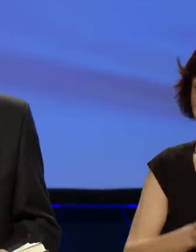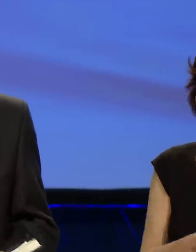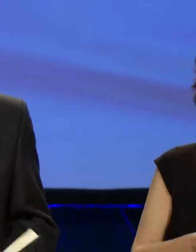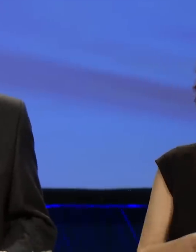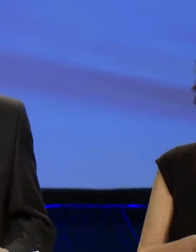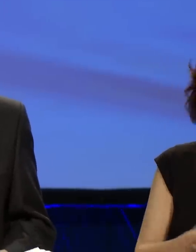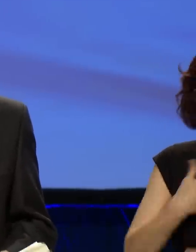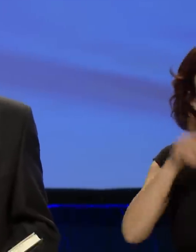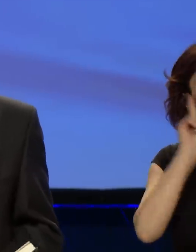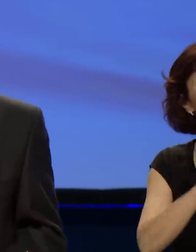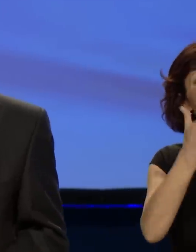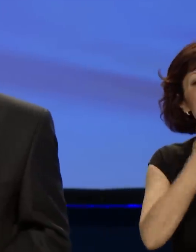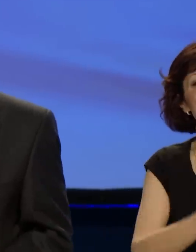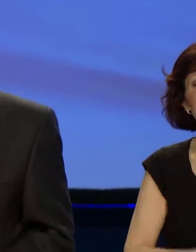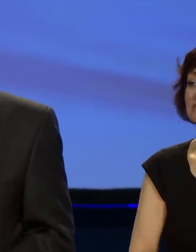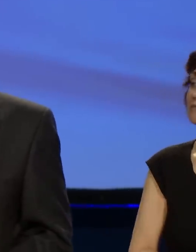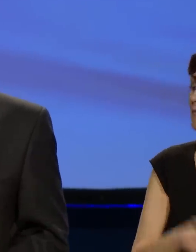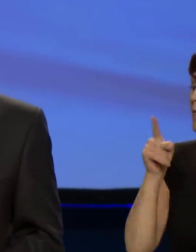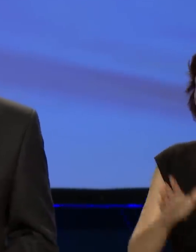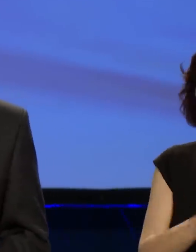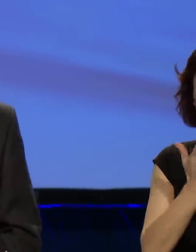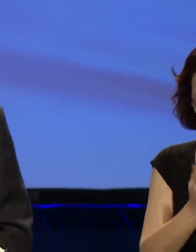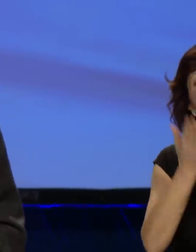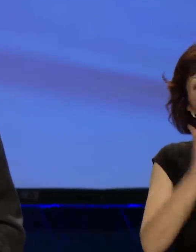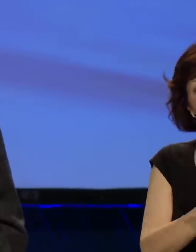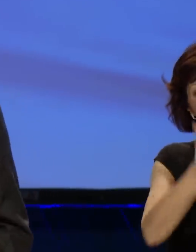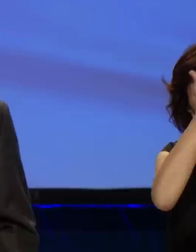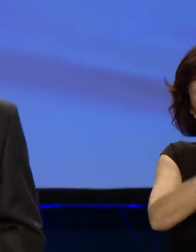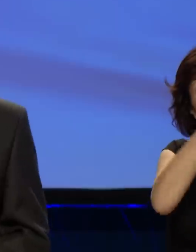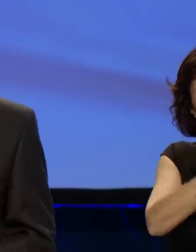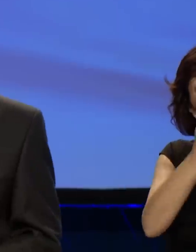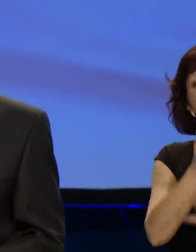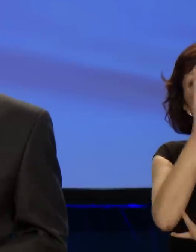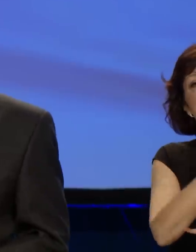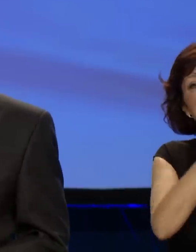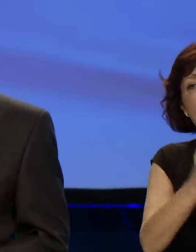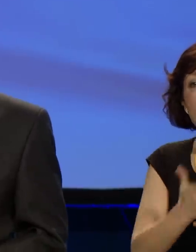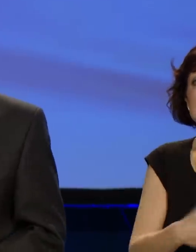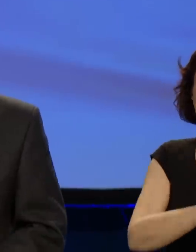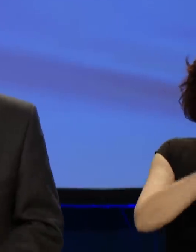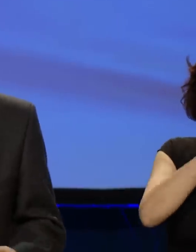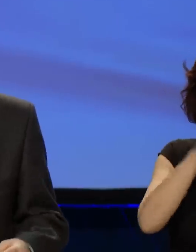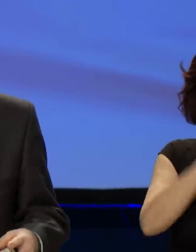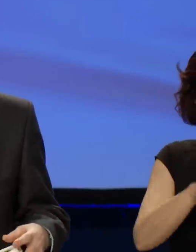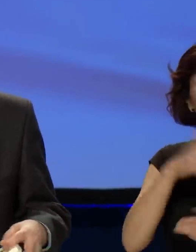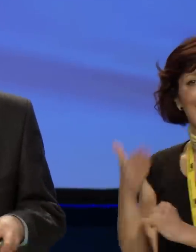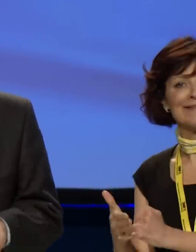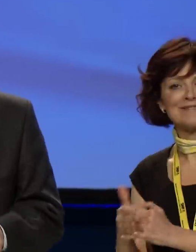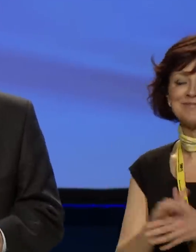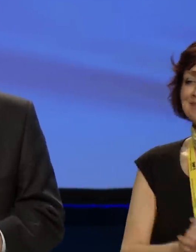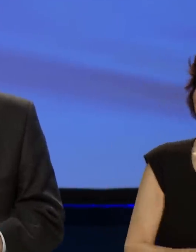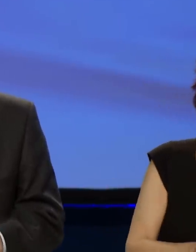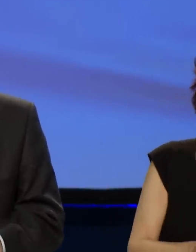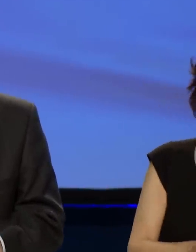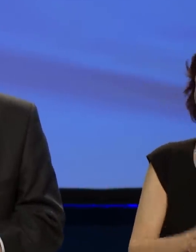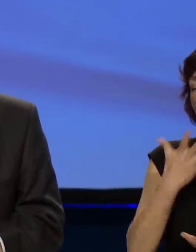Now, ladies and gentlemen, the book is in three parts. That's a beginning, middle, and an end. But